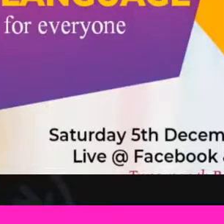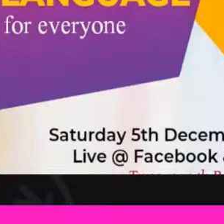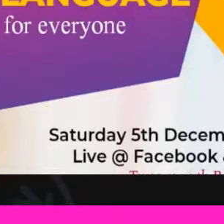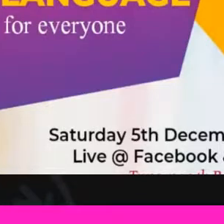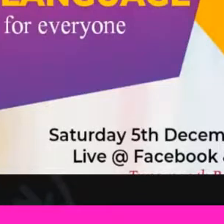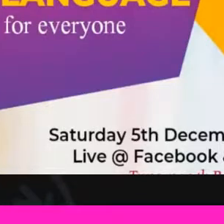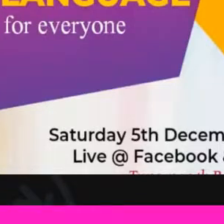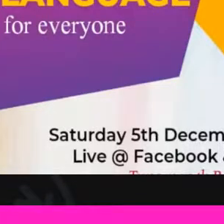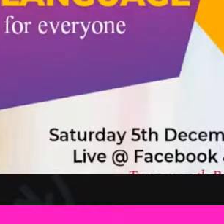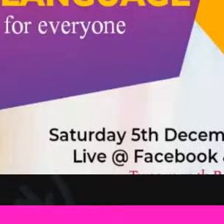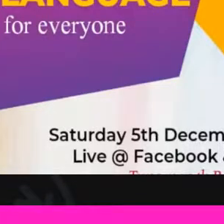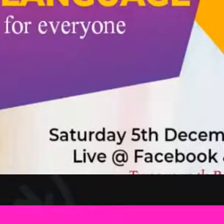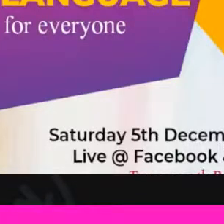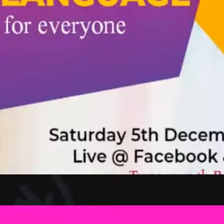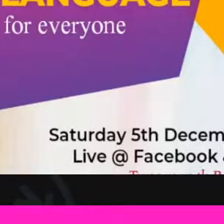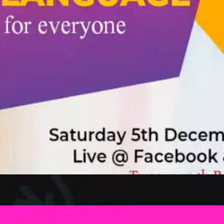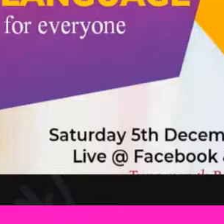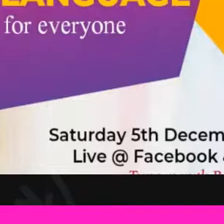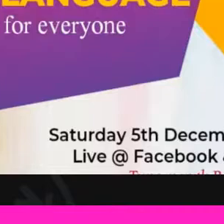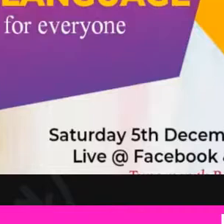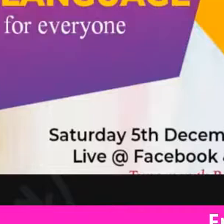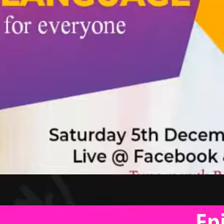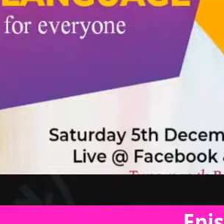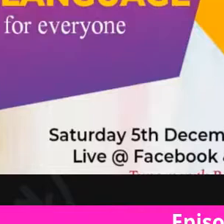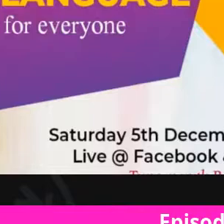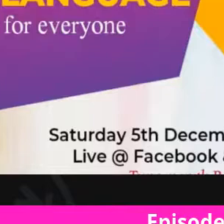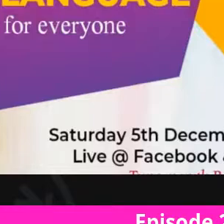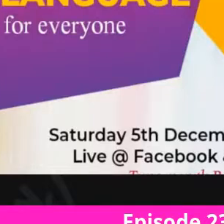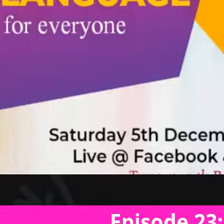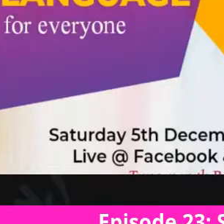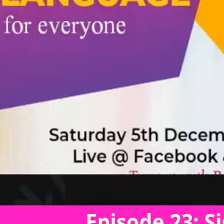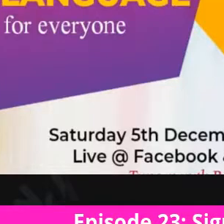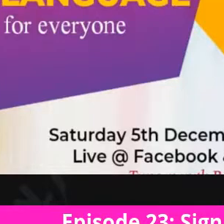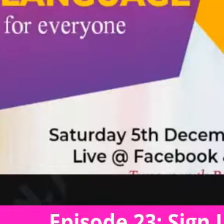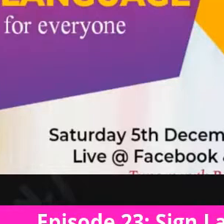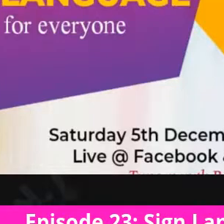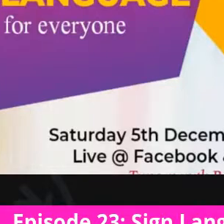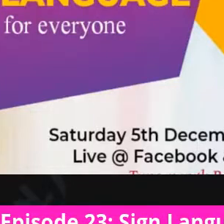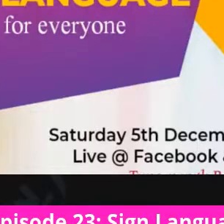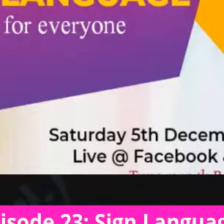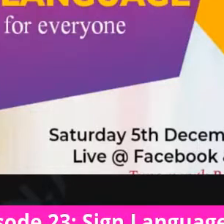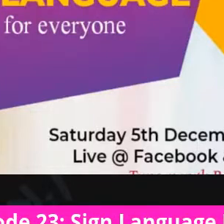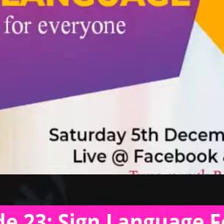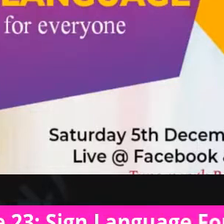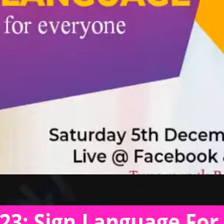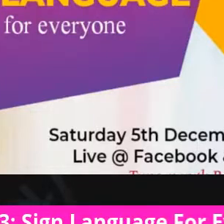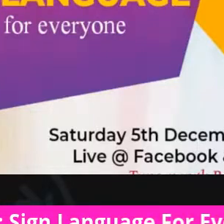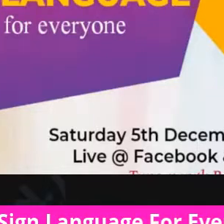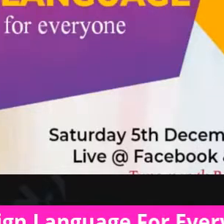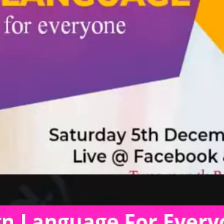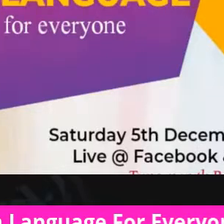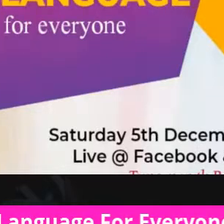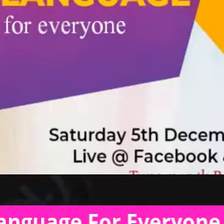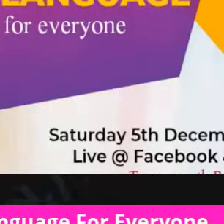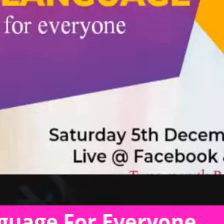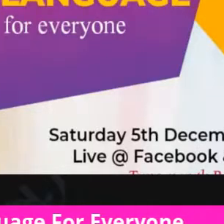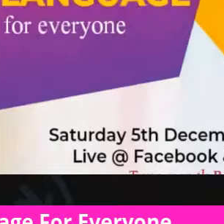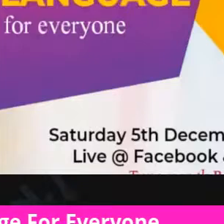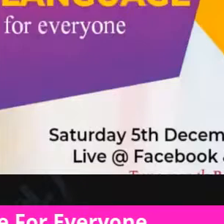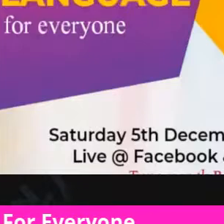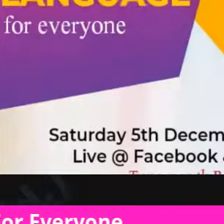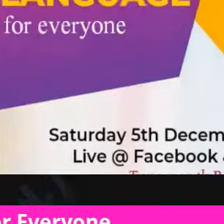in communicating like other human beings, the normal human beings. So I guess it's also a Yeah. language worth learning,